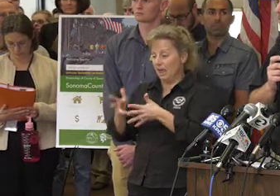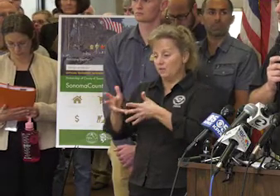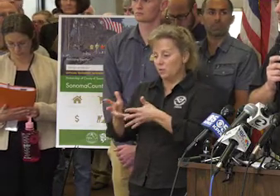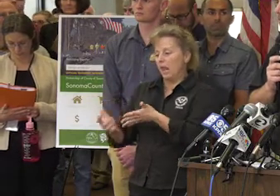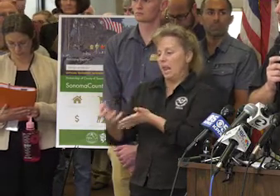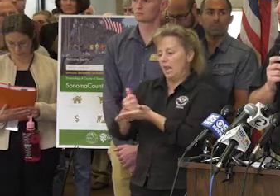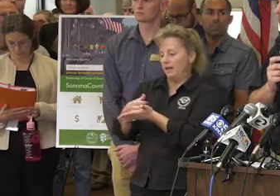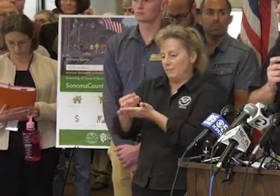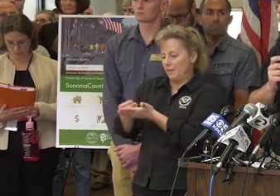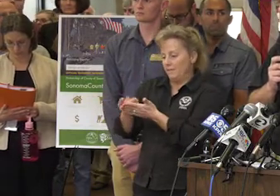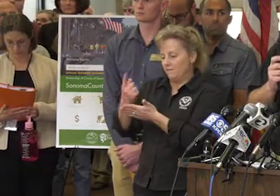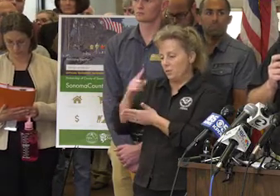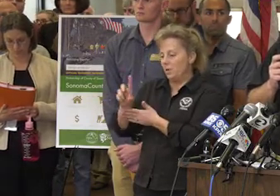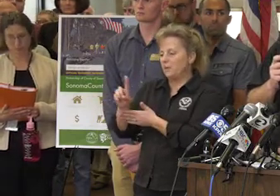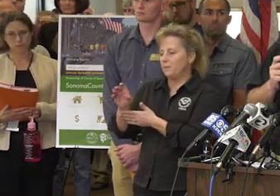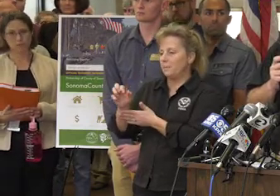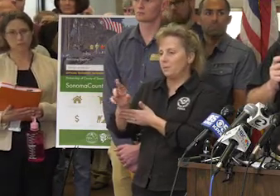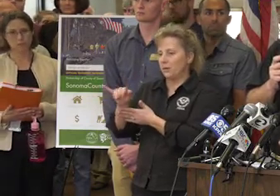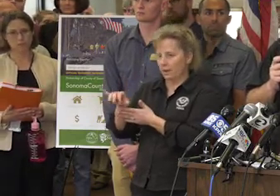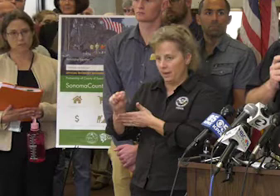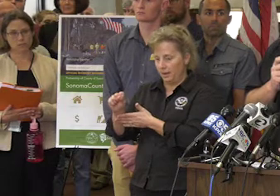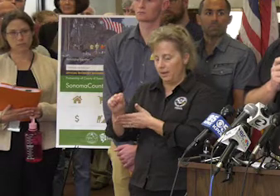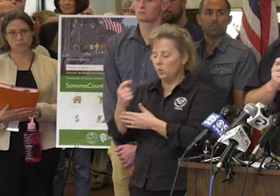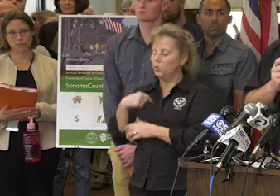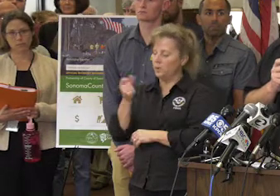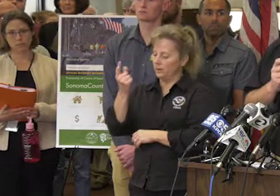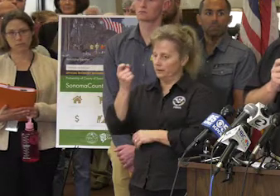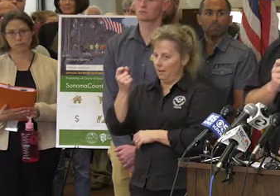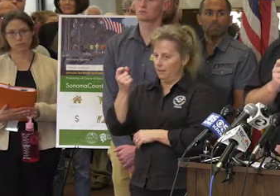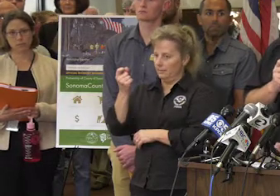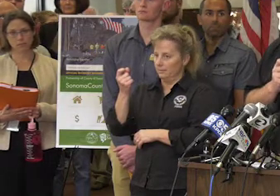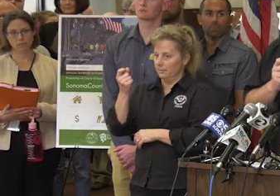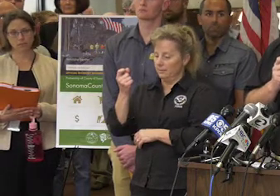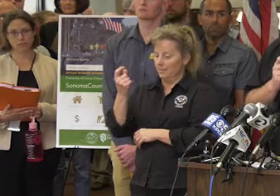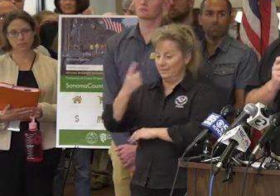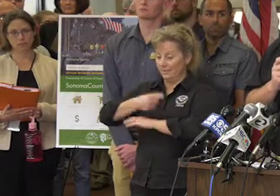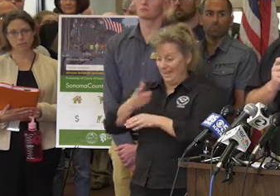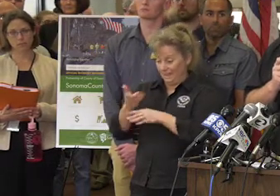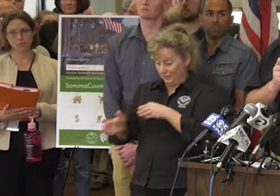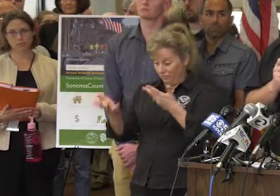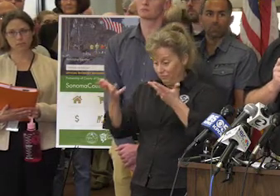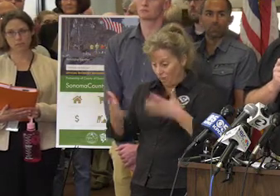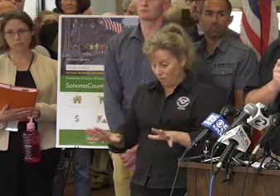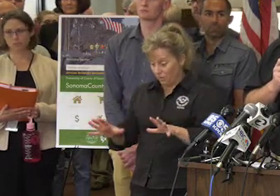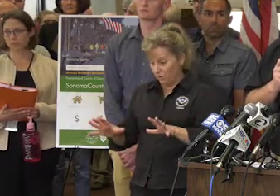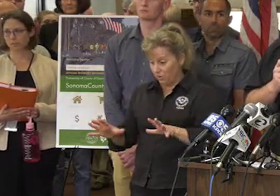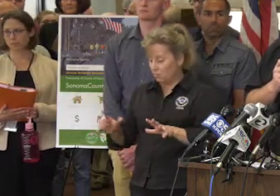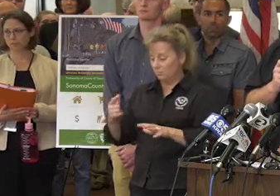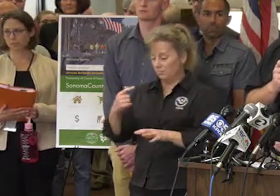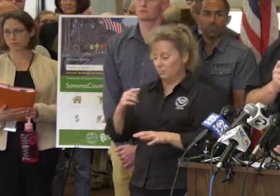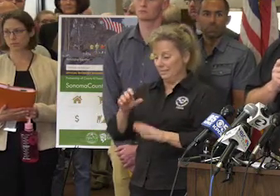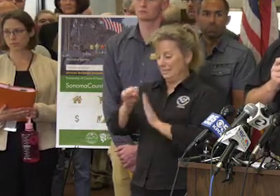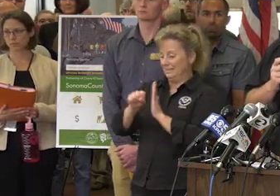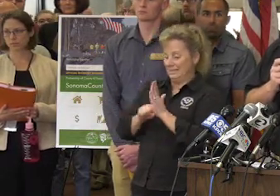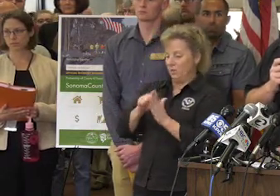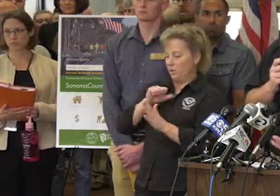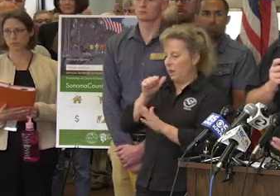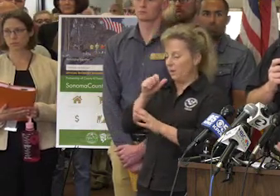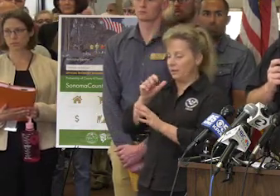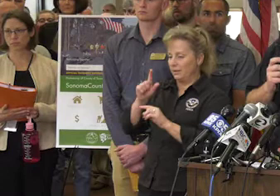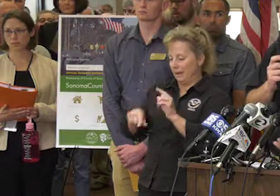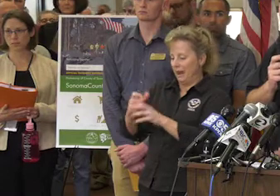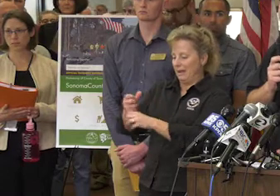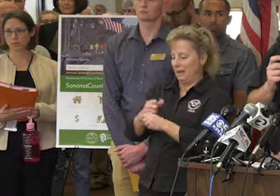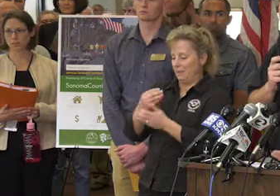collect those for debris. We understand at the end of the day, we're not going to be able to recover our costs. That's why the governor